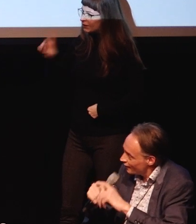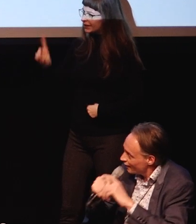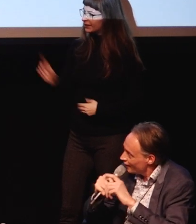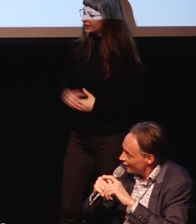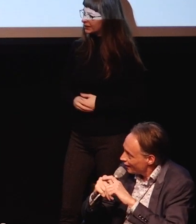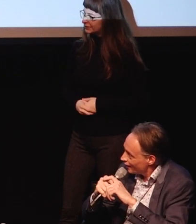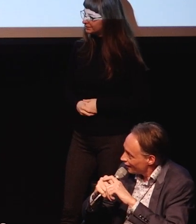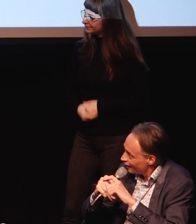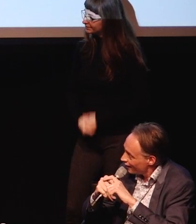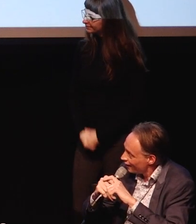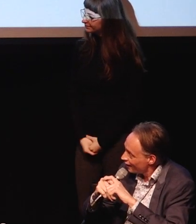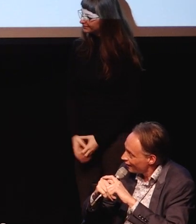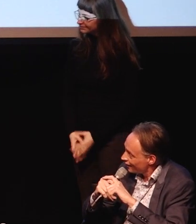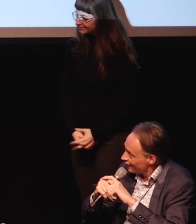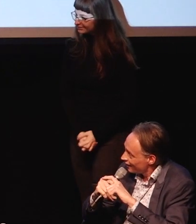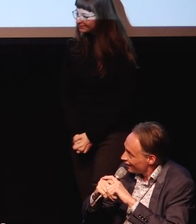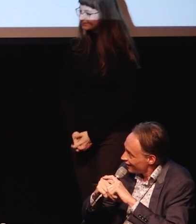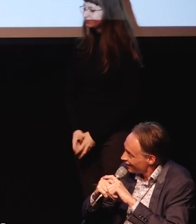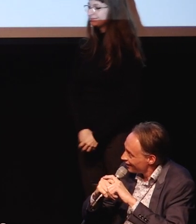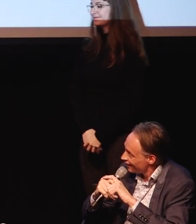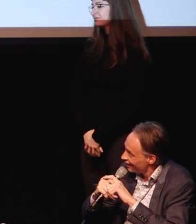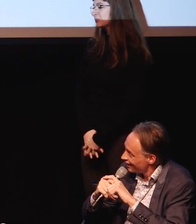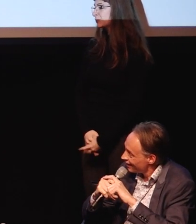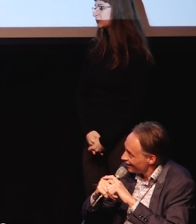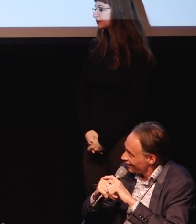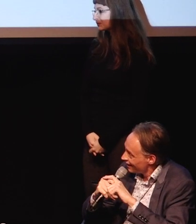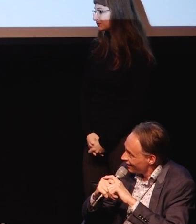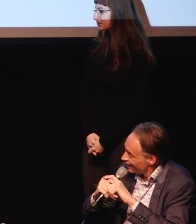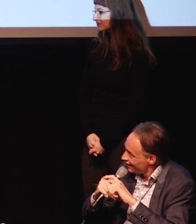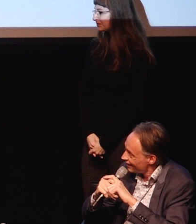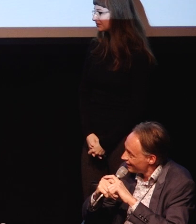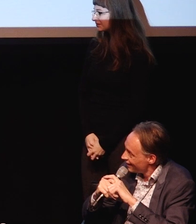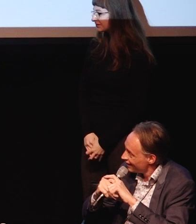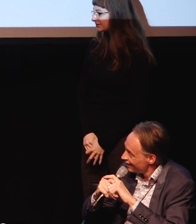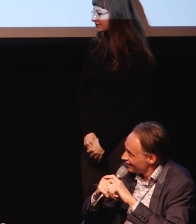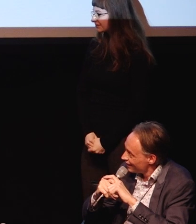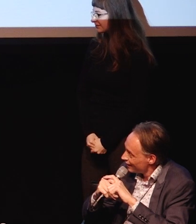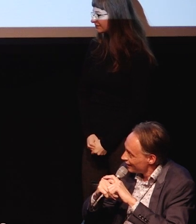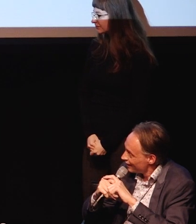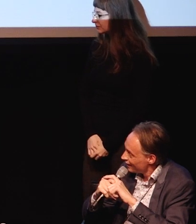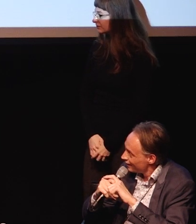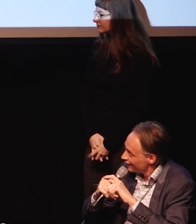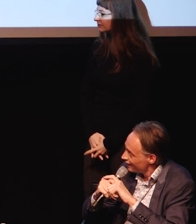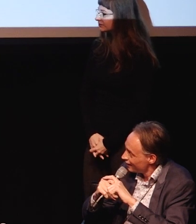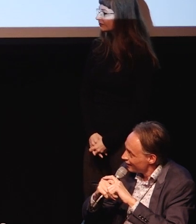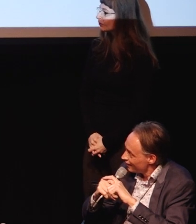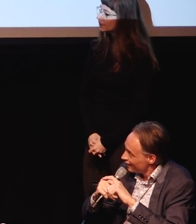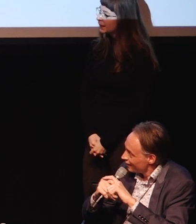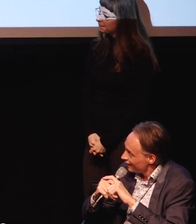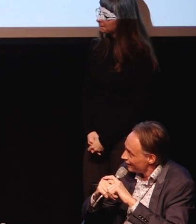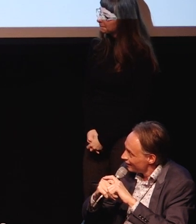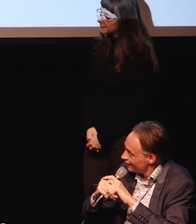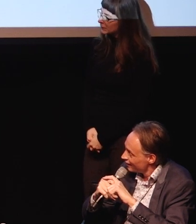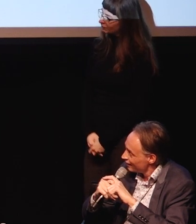It's actually interesting that you say three dimensions, because when we were developing this character, we